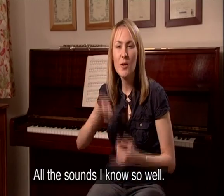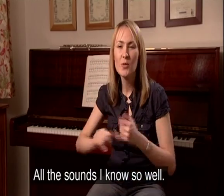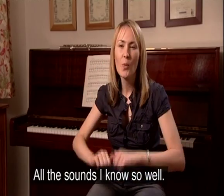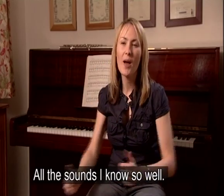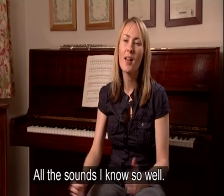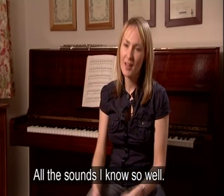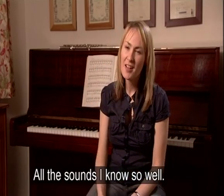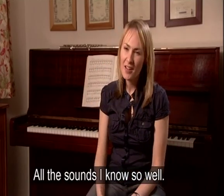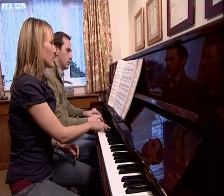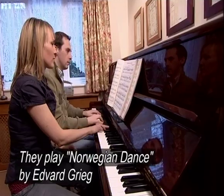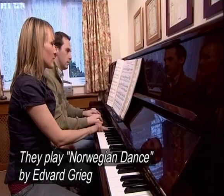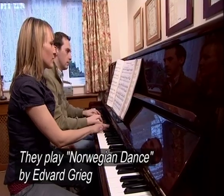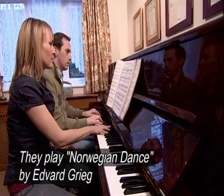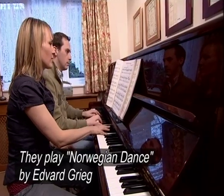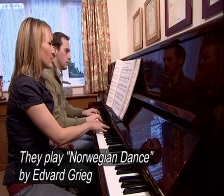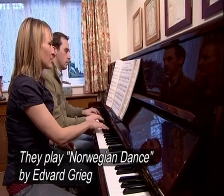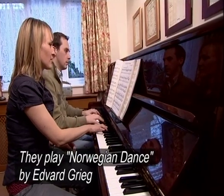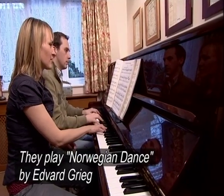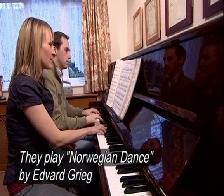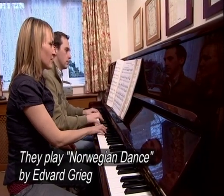know so well.